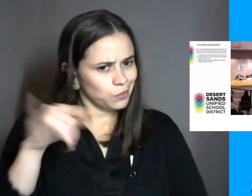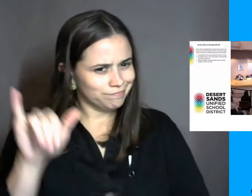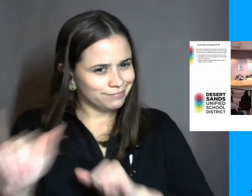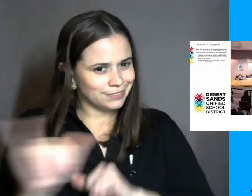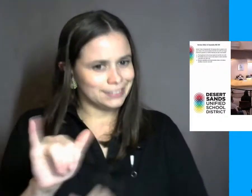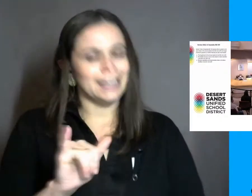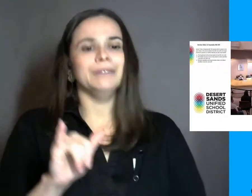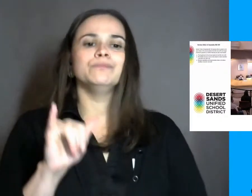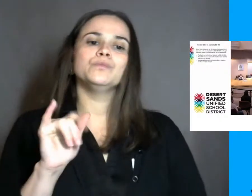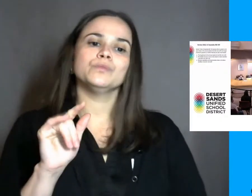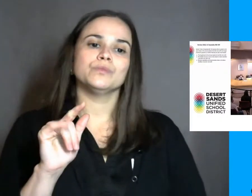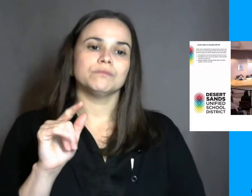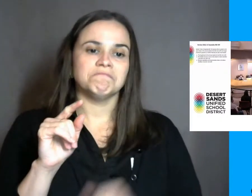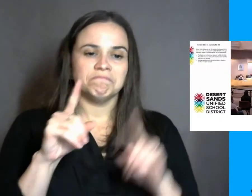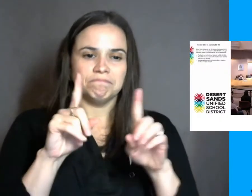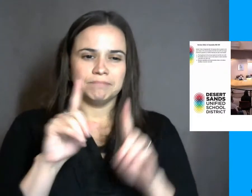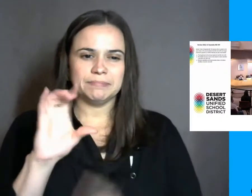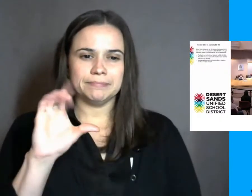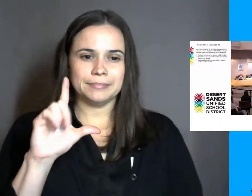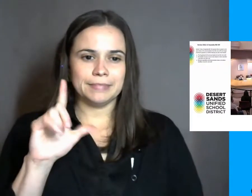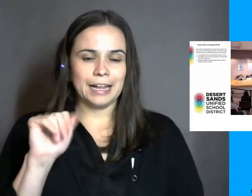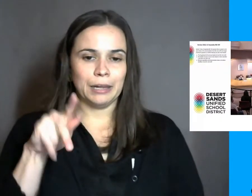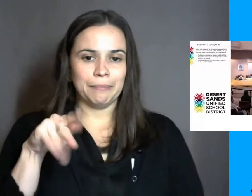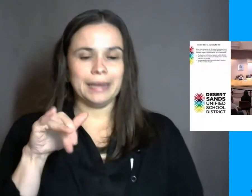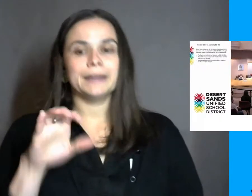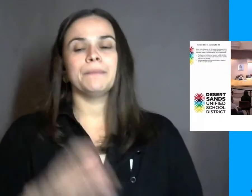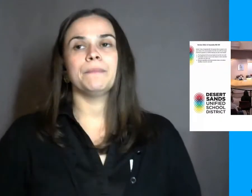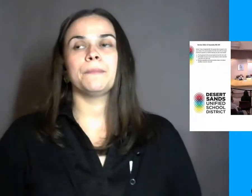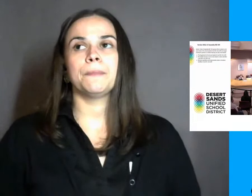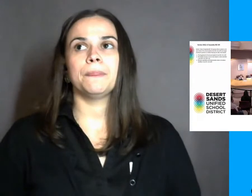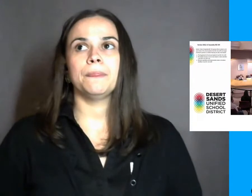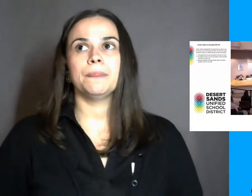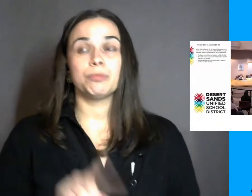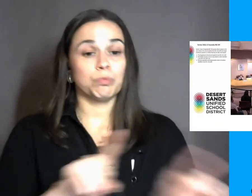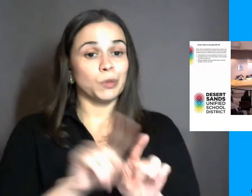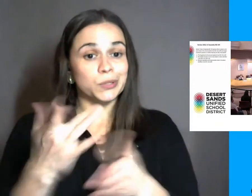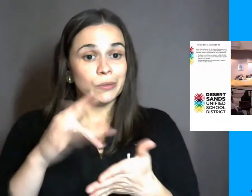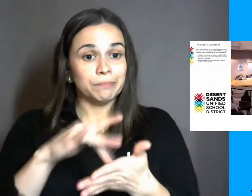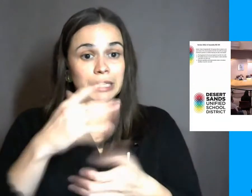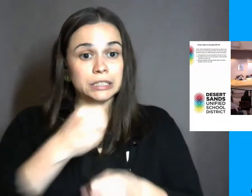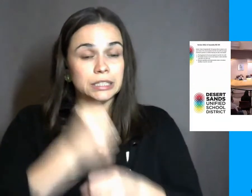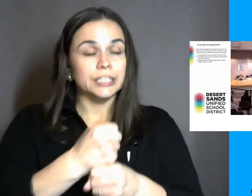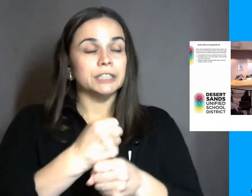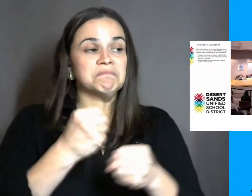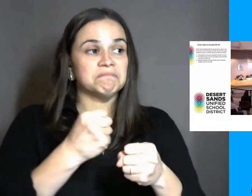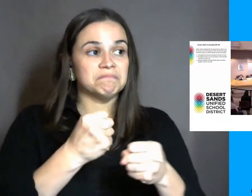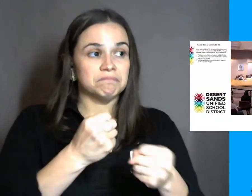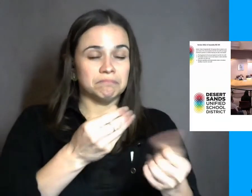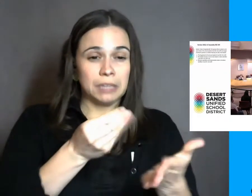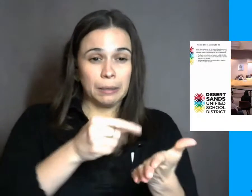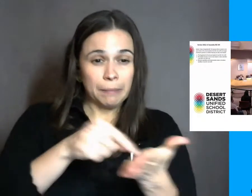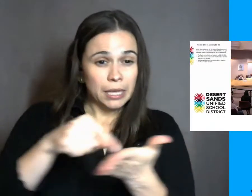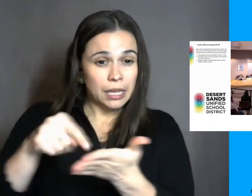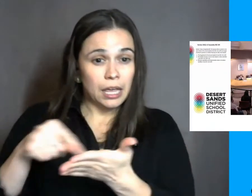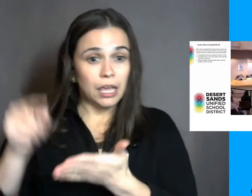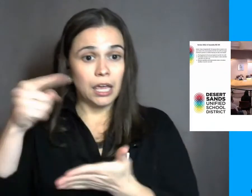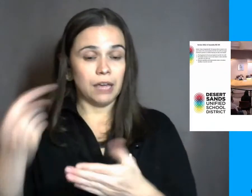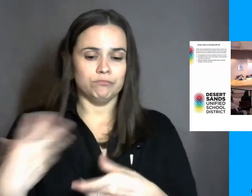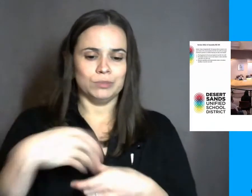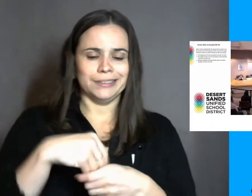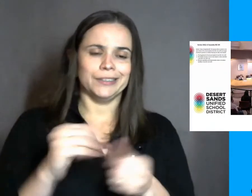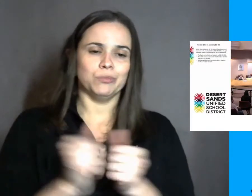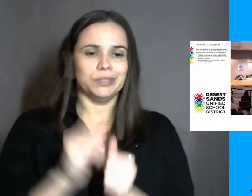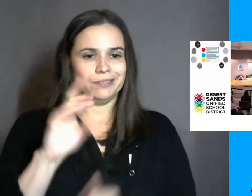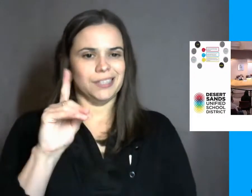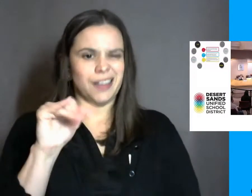and mid-year expenditure and implementation data on all actions identified in the